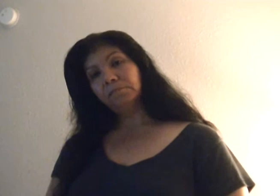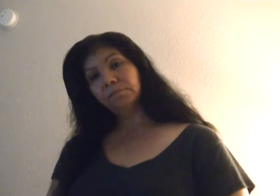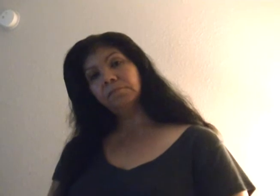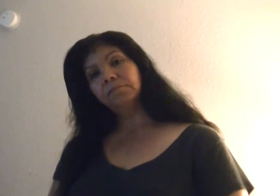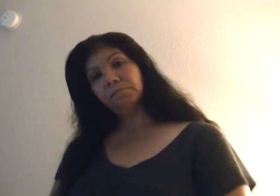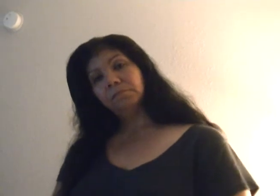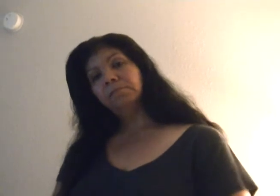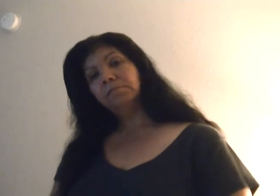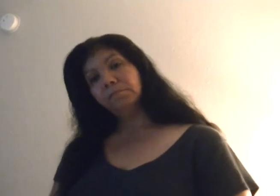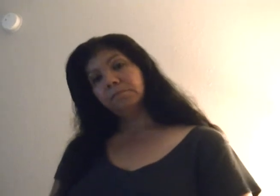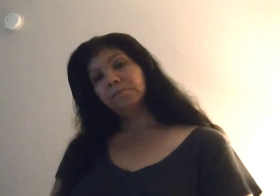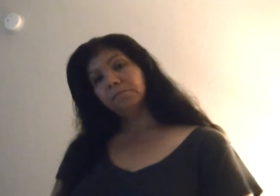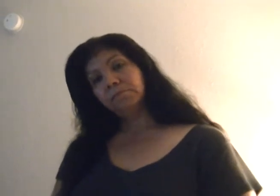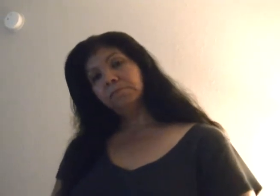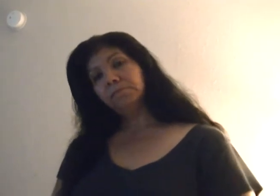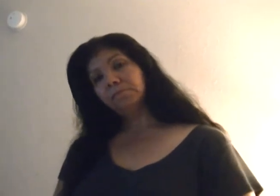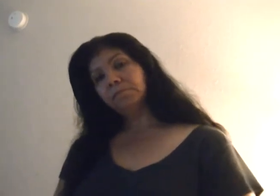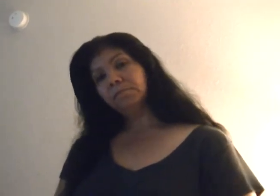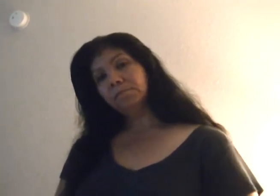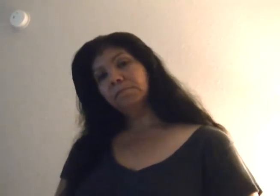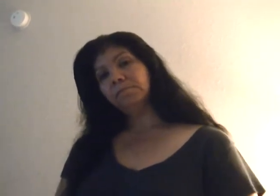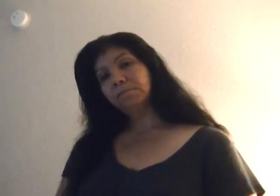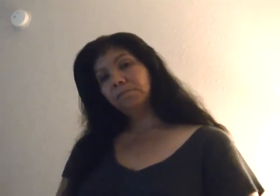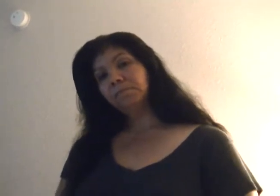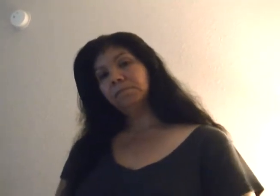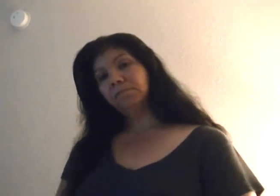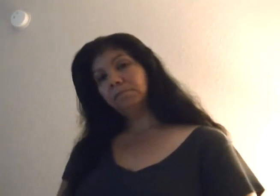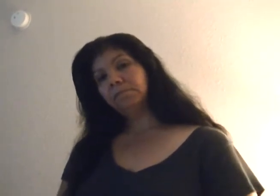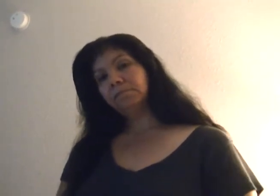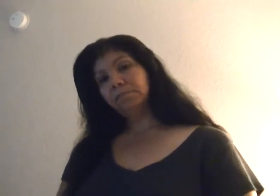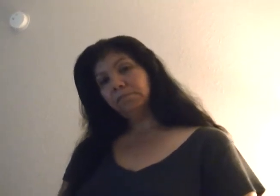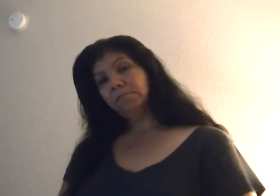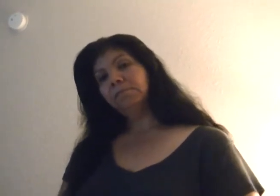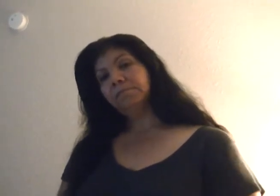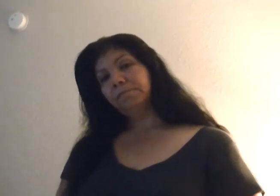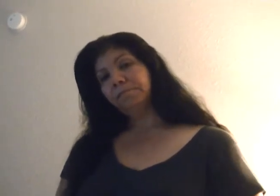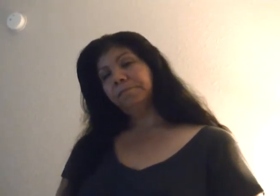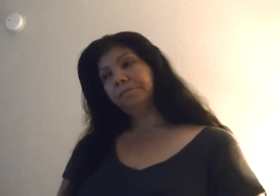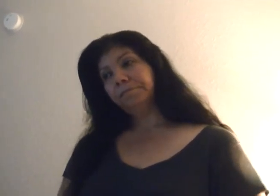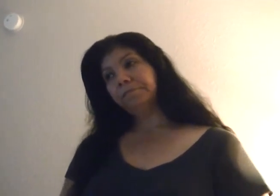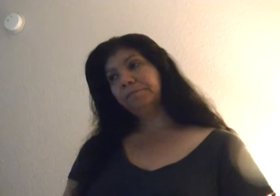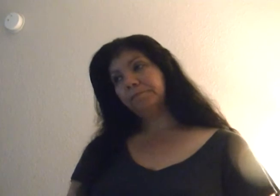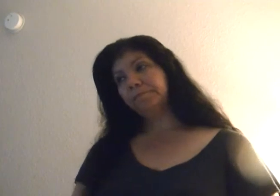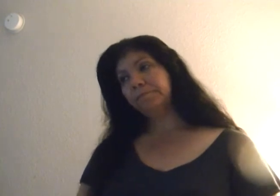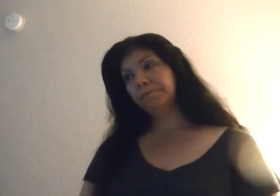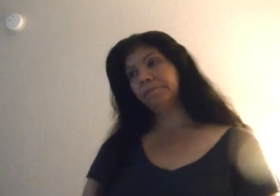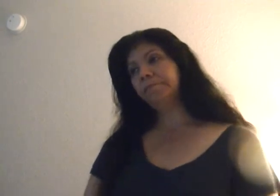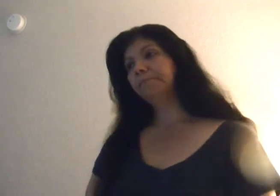God. He wants you to walk like him, talk like him, act like him, and create like him long before he's going to bring Eve along.